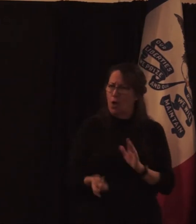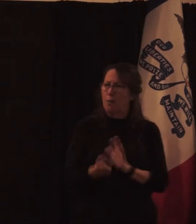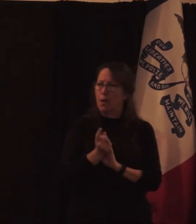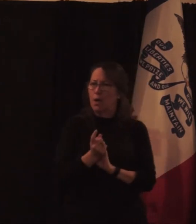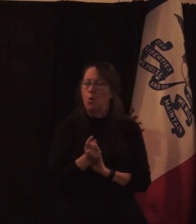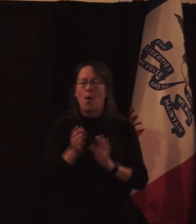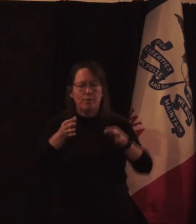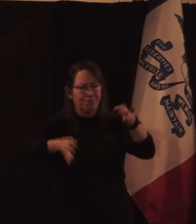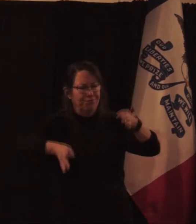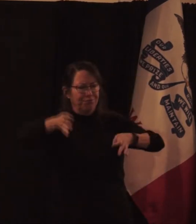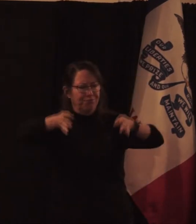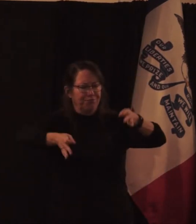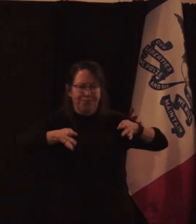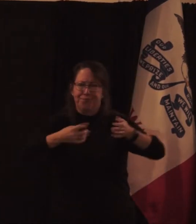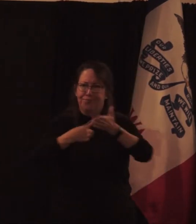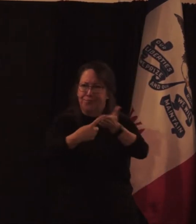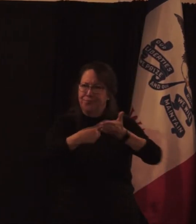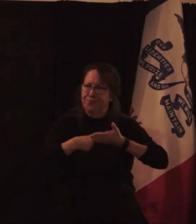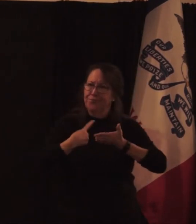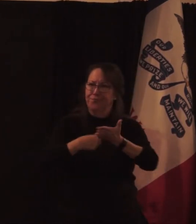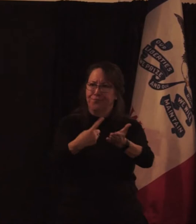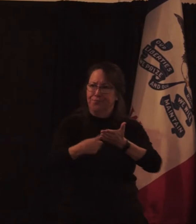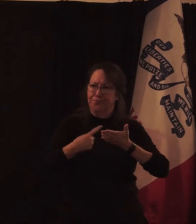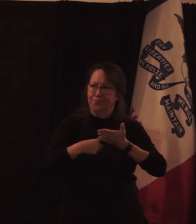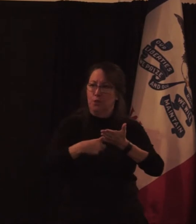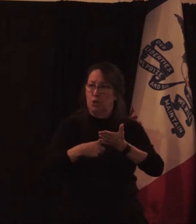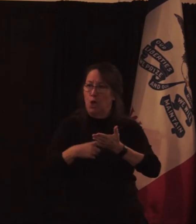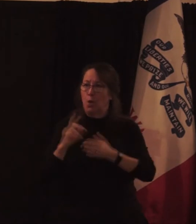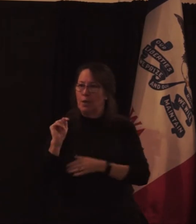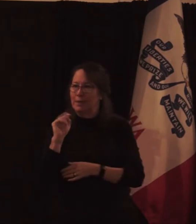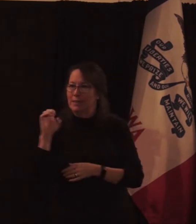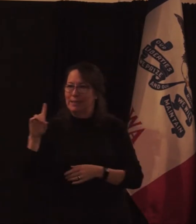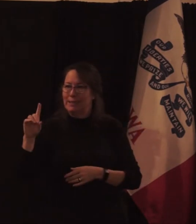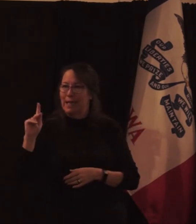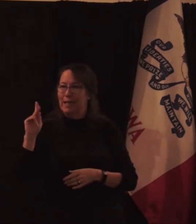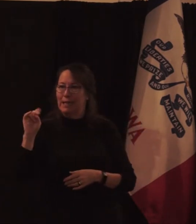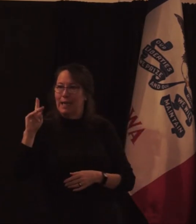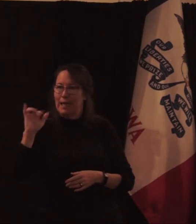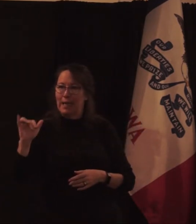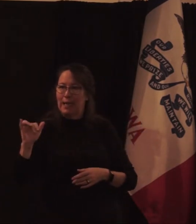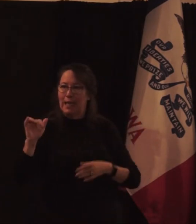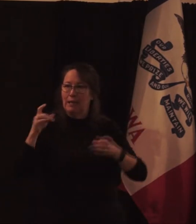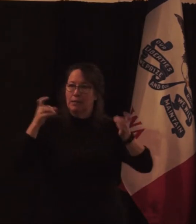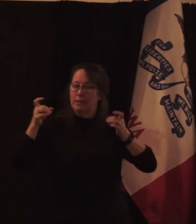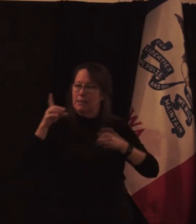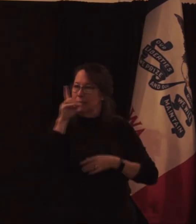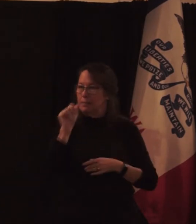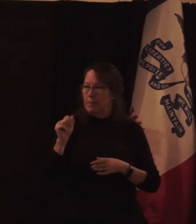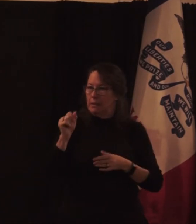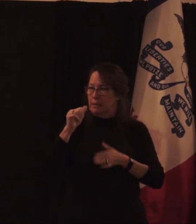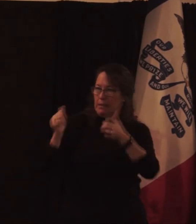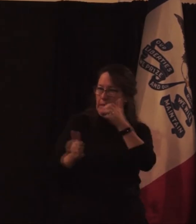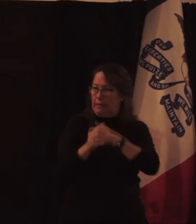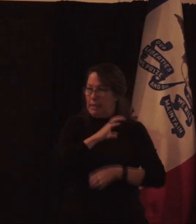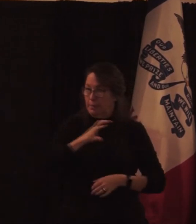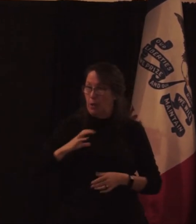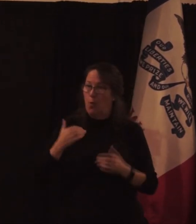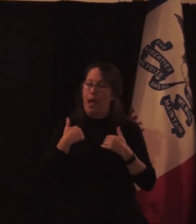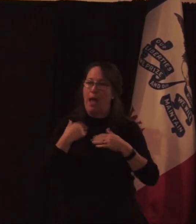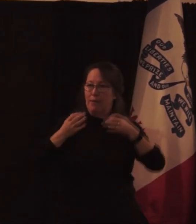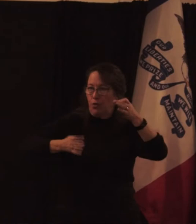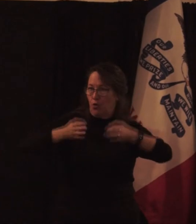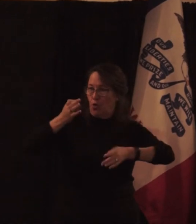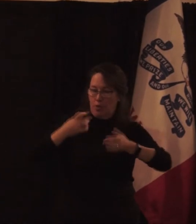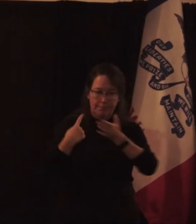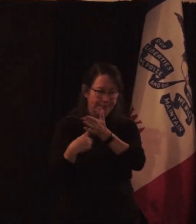have hearings on it. So again, with the leadership of Ted Kennedy, and he put me in charge of the Disability Policy Subcommittee, we had hearings